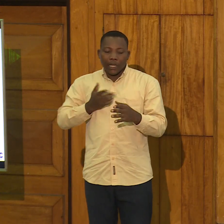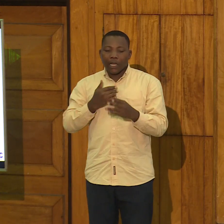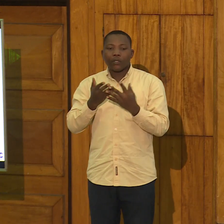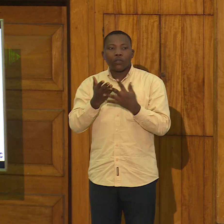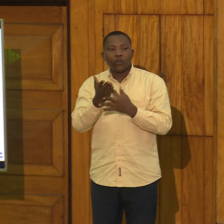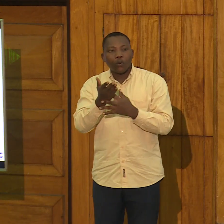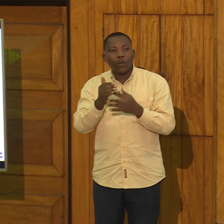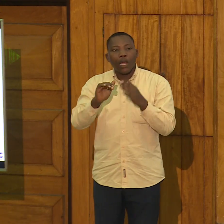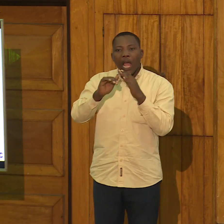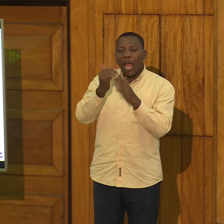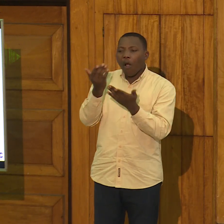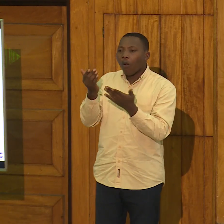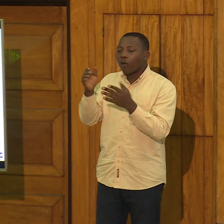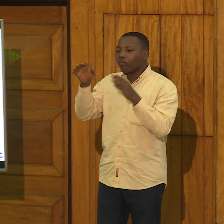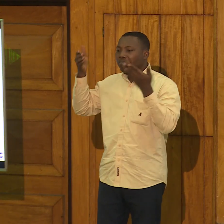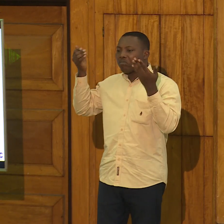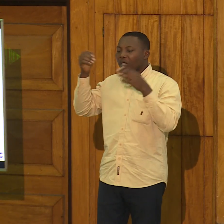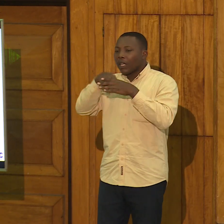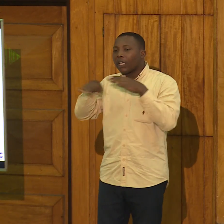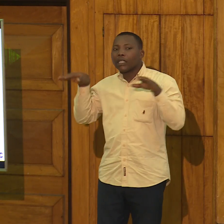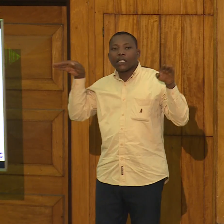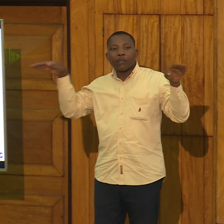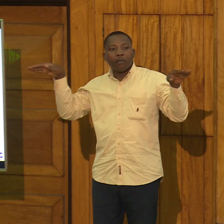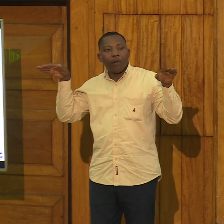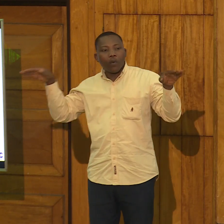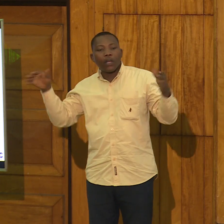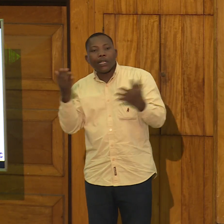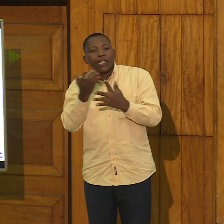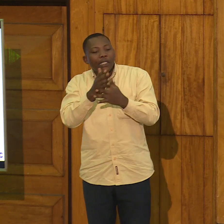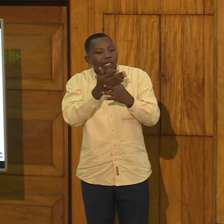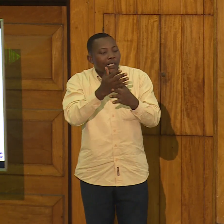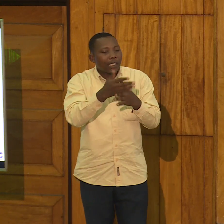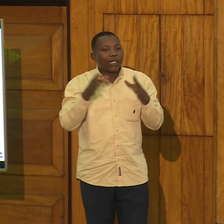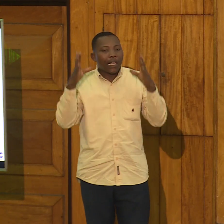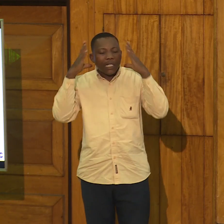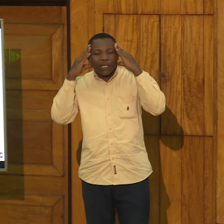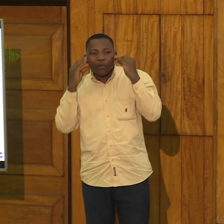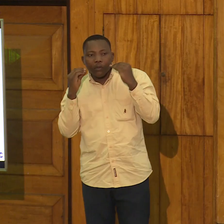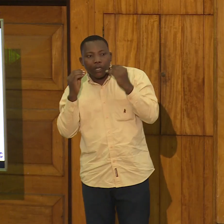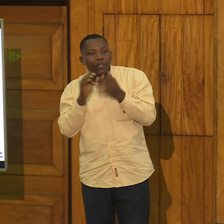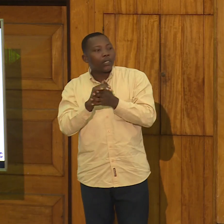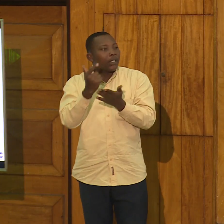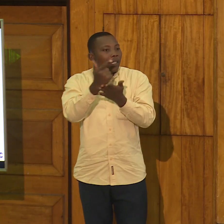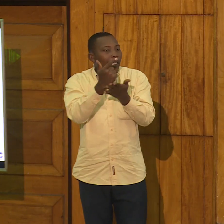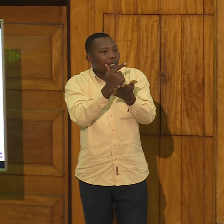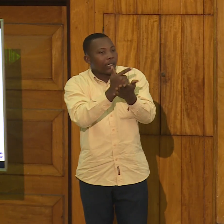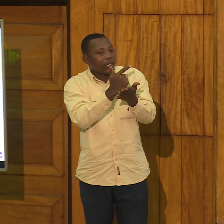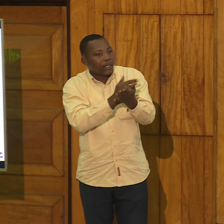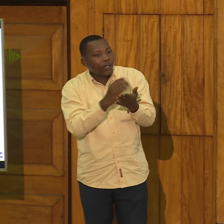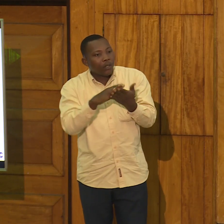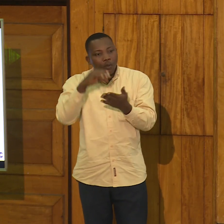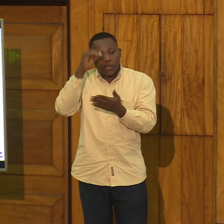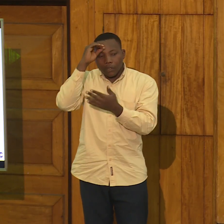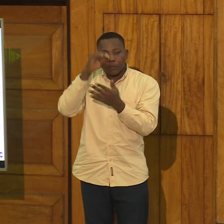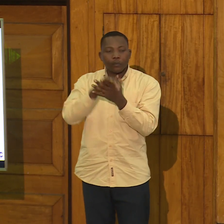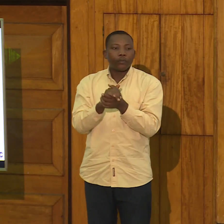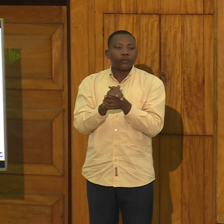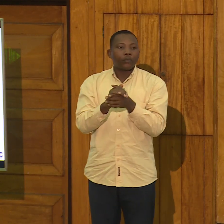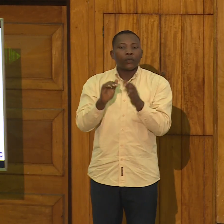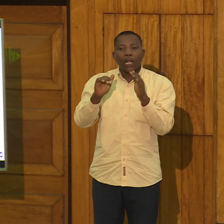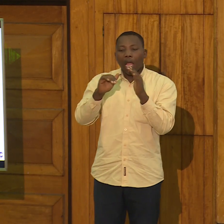how in Zimbabwe share the experience, the lessons they've learned on how to strengthen